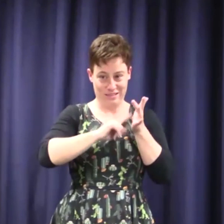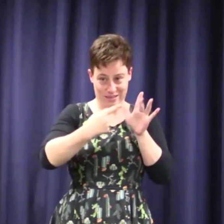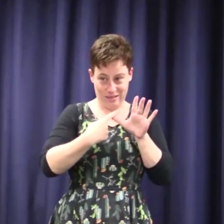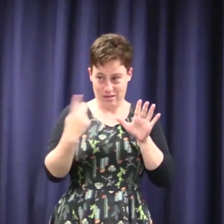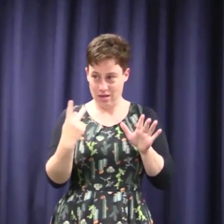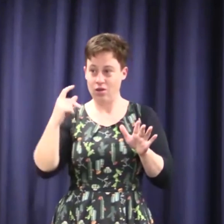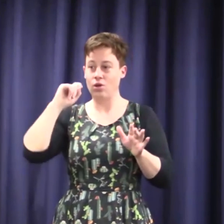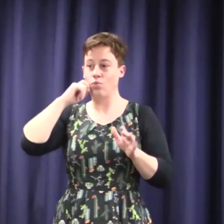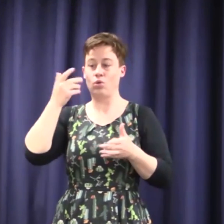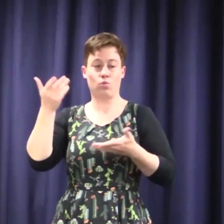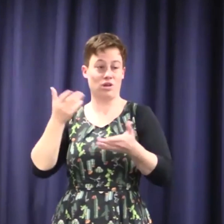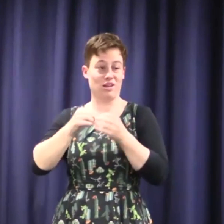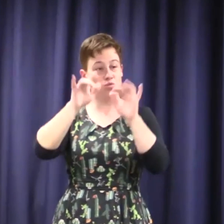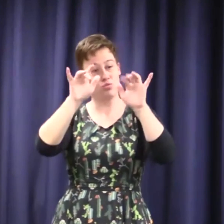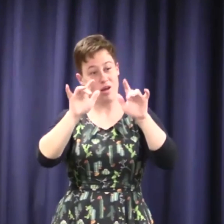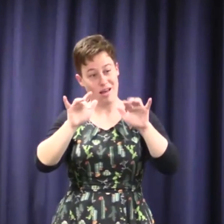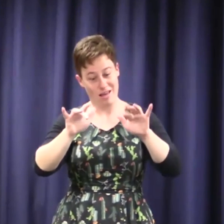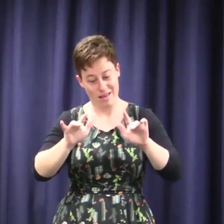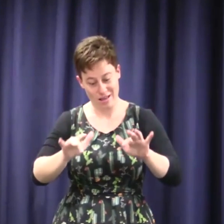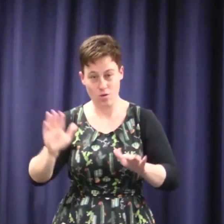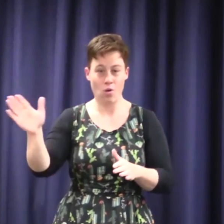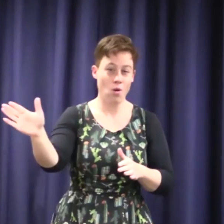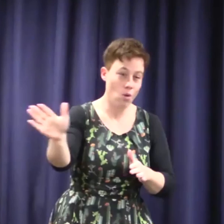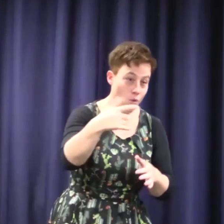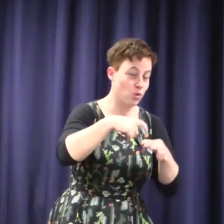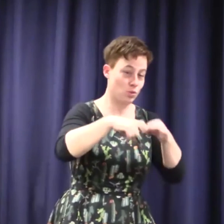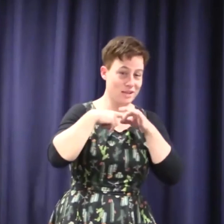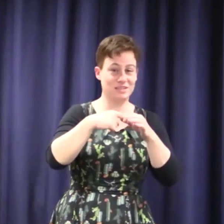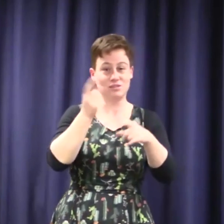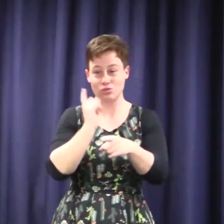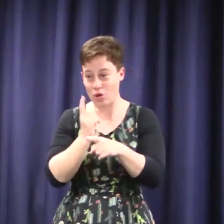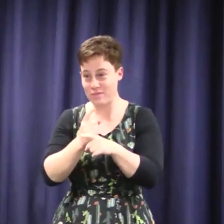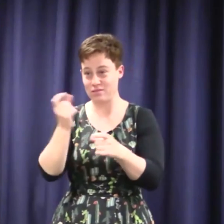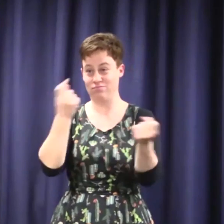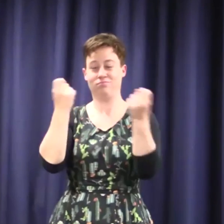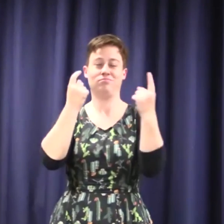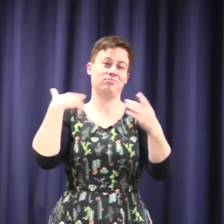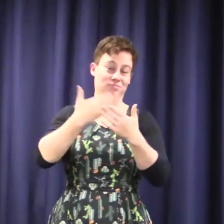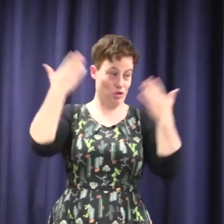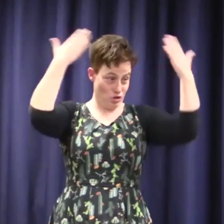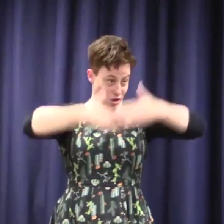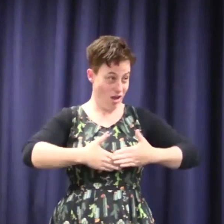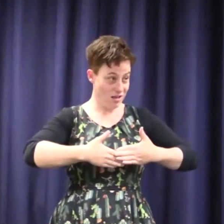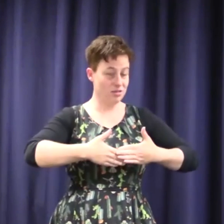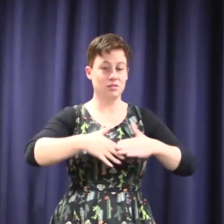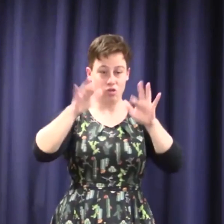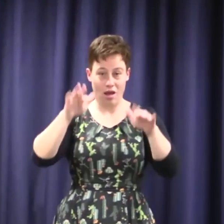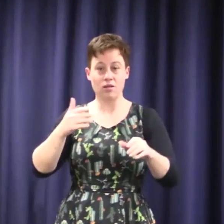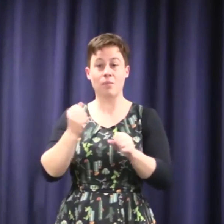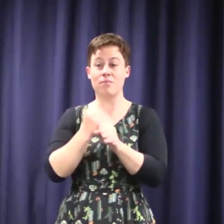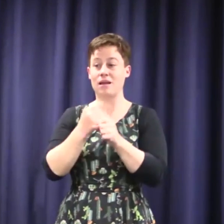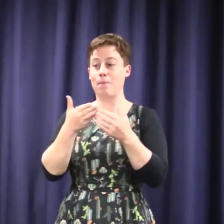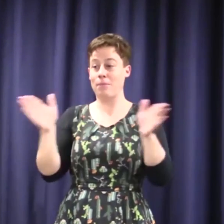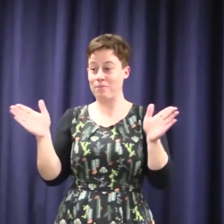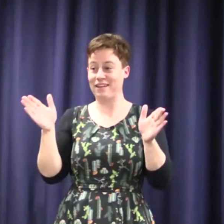Tomorrow, Julie and I, Julie Judd, the president of ASLIA Victoria, will be typing up and collating all of the questions and the comments that were sent in